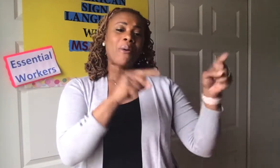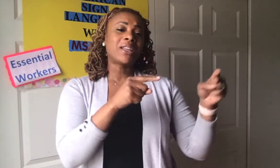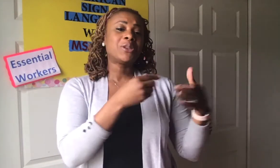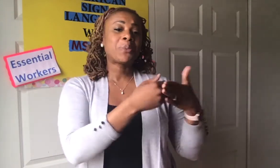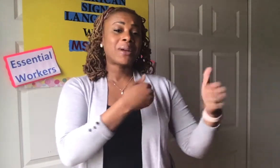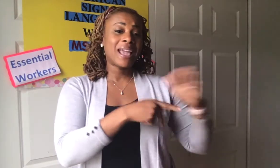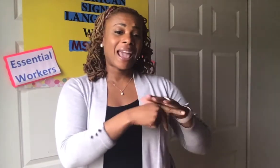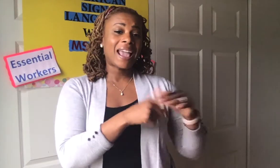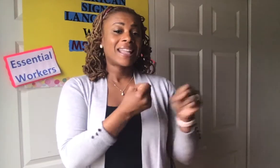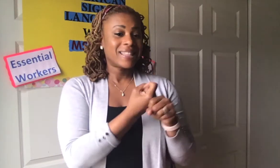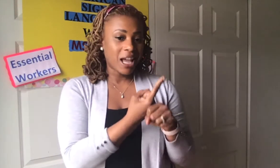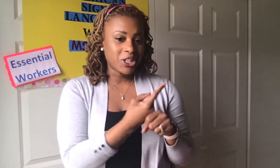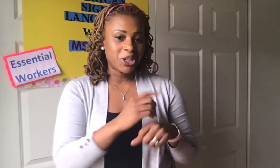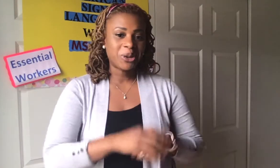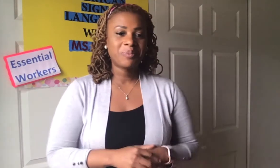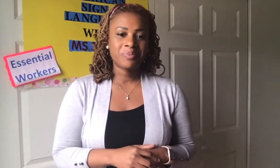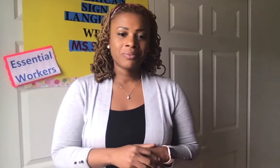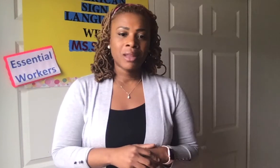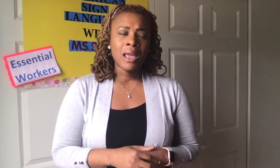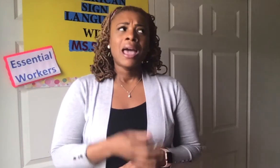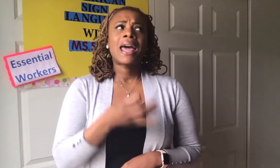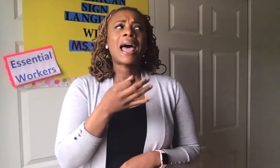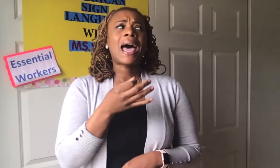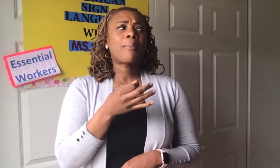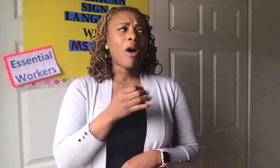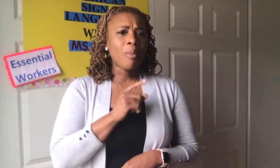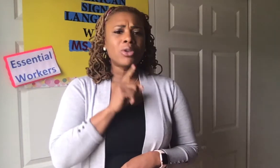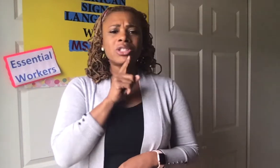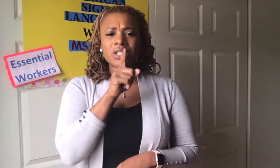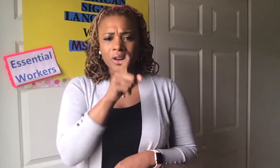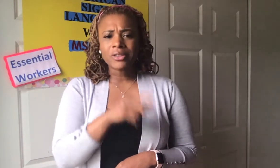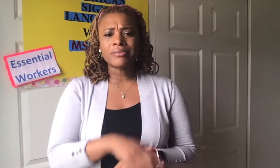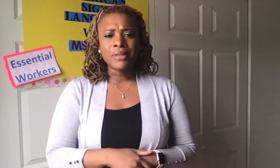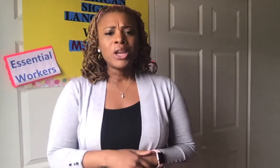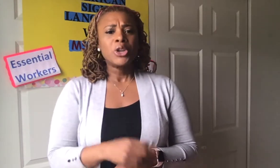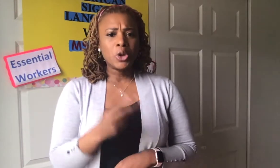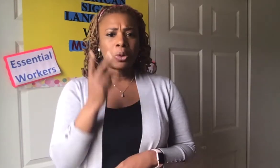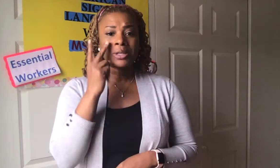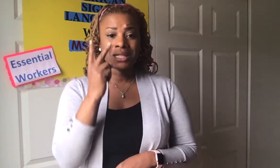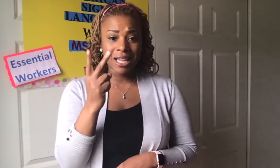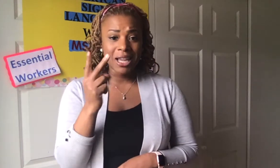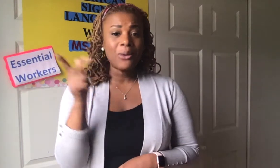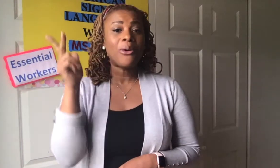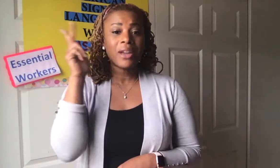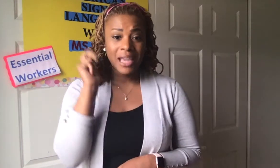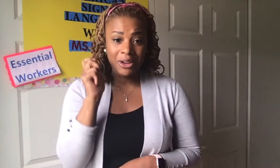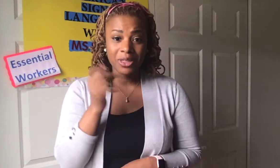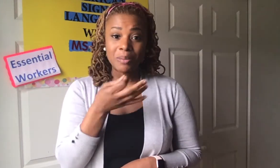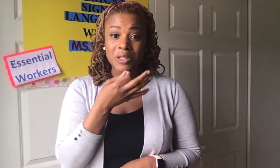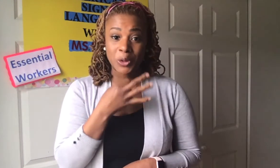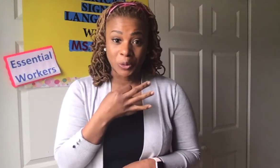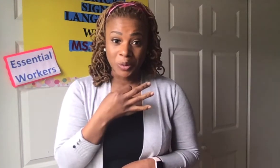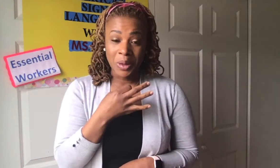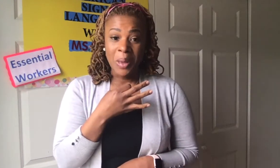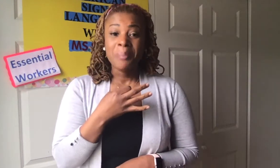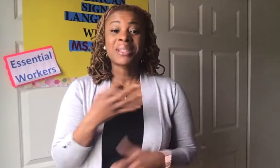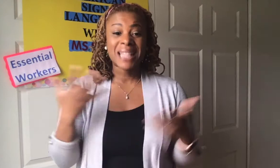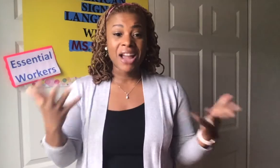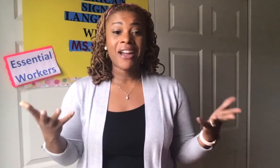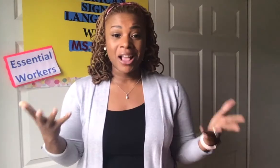to pre-K next year. And I'm almost certain you will see or hear them soon because they are at